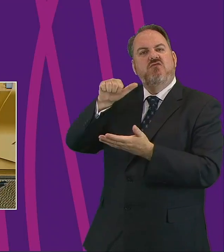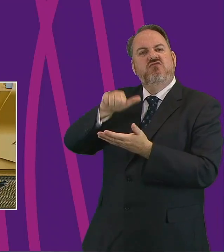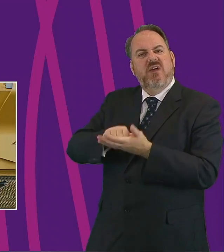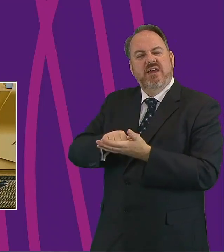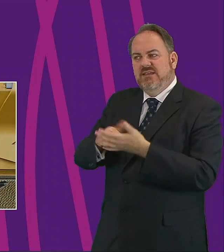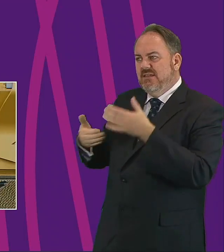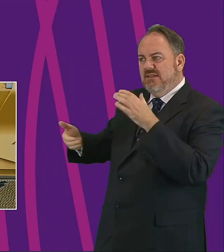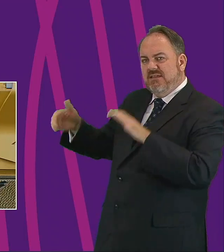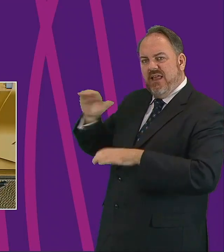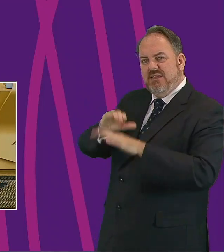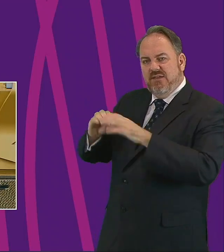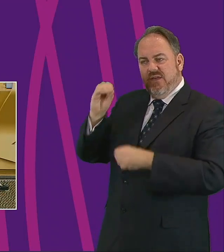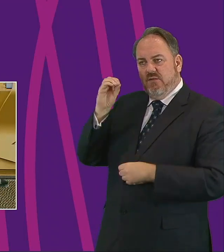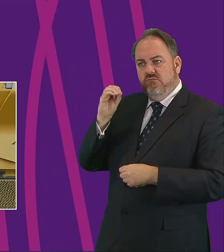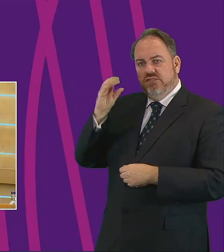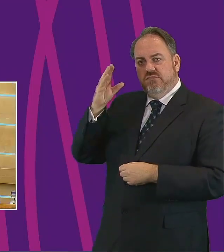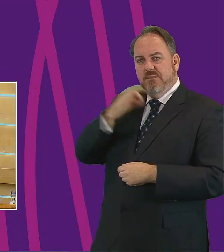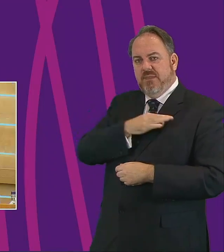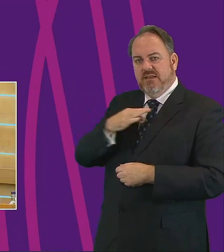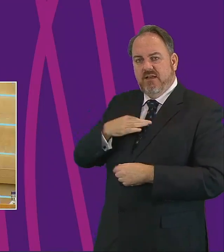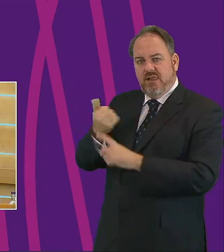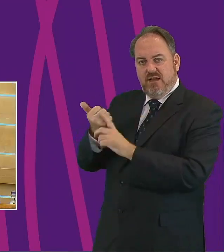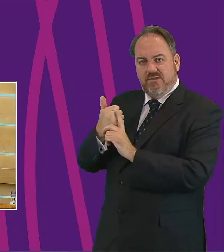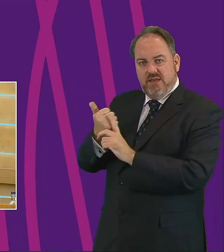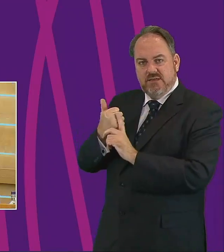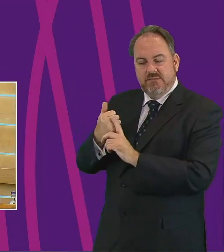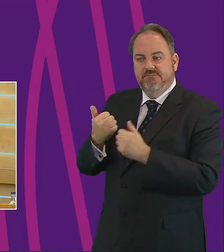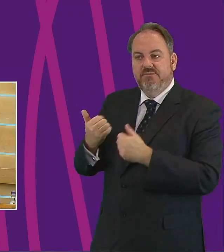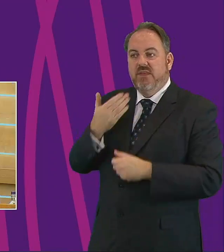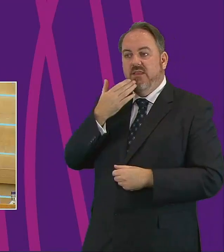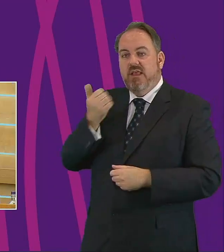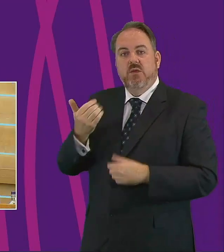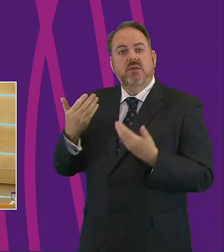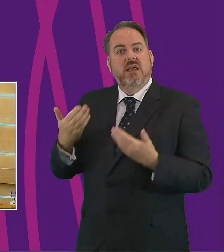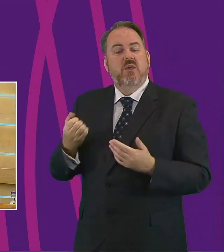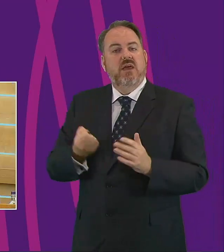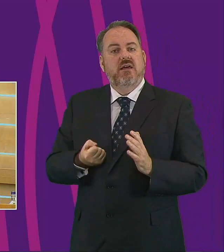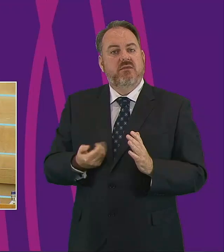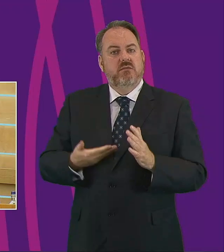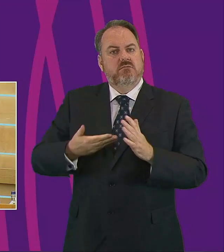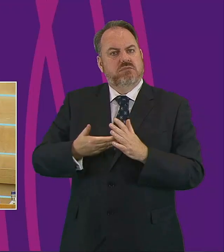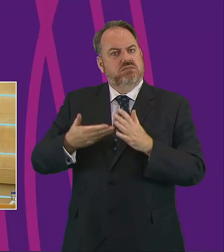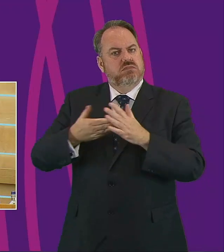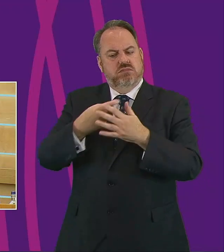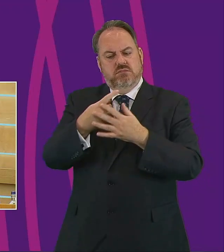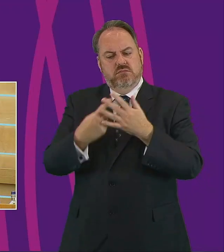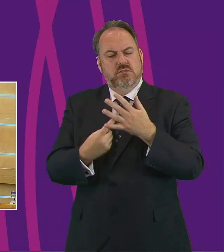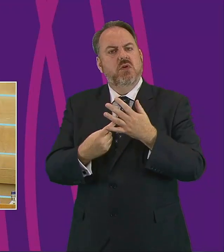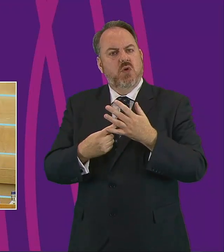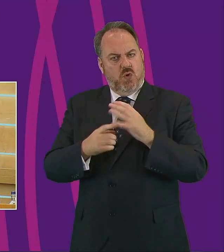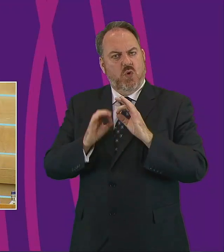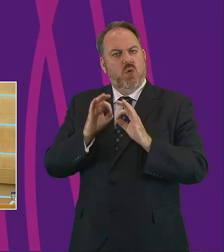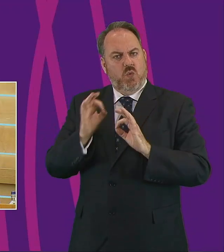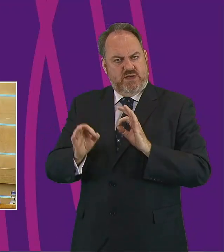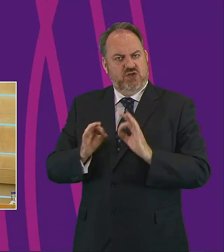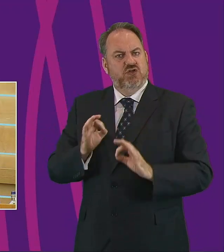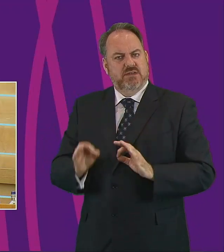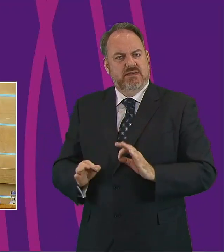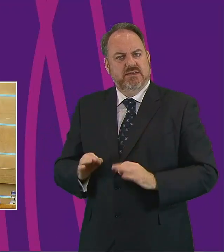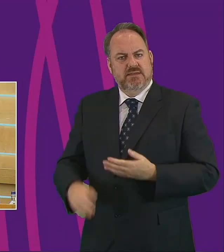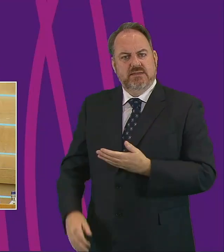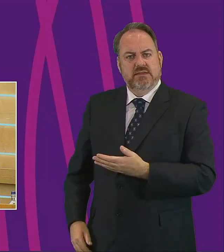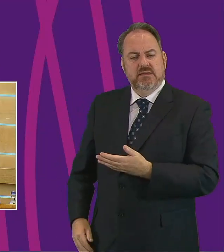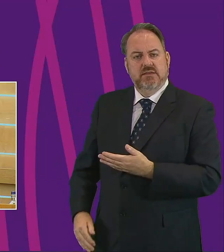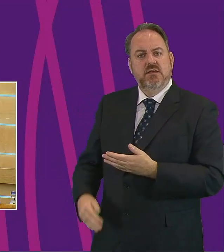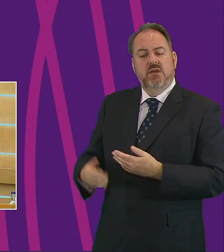guidance by next Tuesday. Thank you. We have a fair number of members wish to ask supplementaries. The first